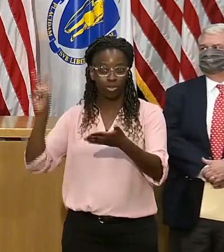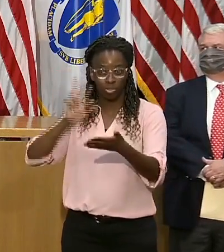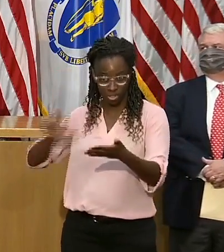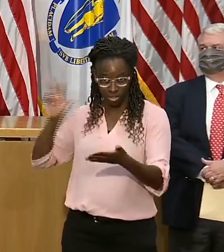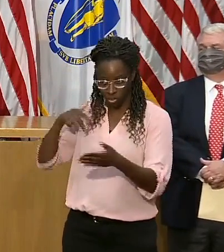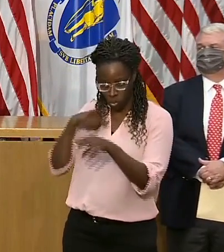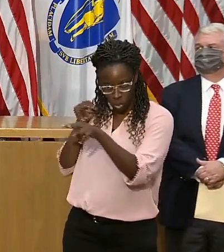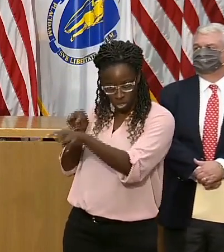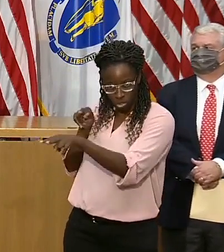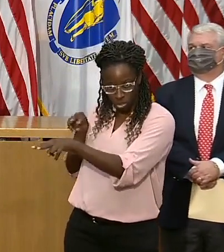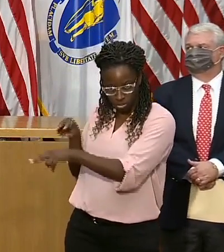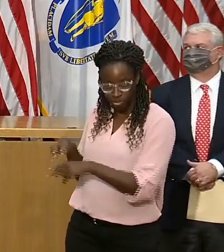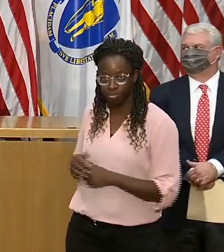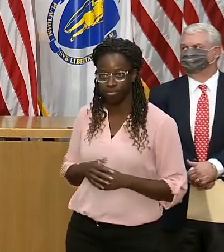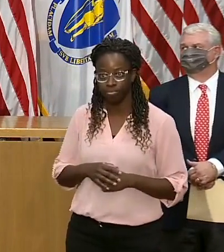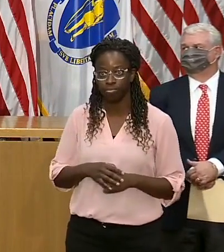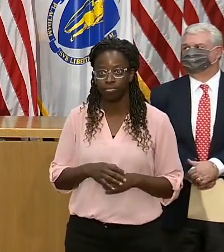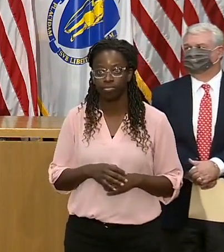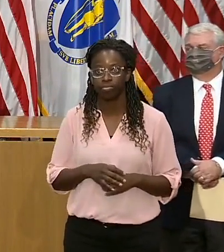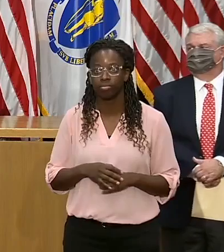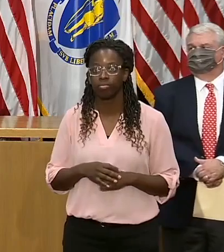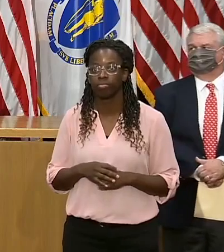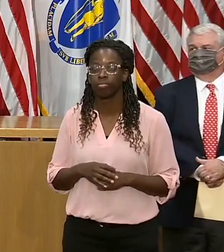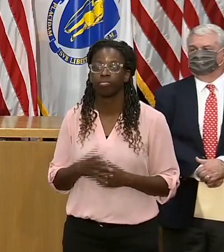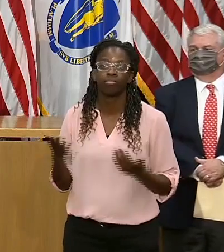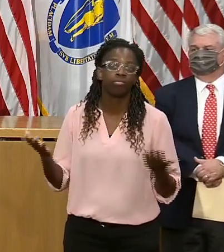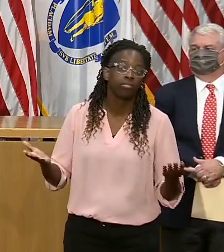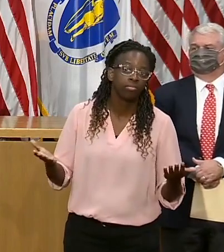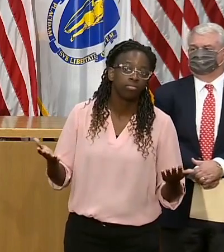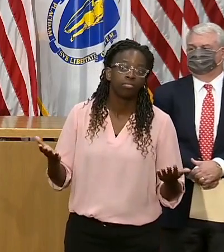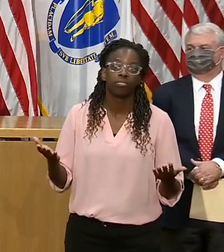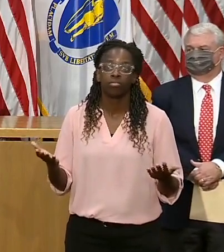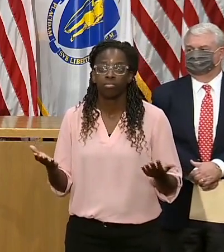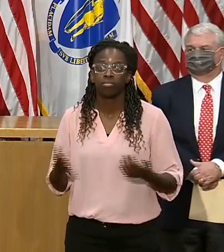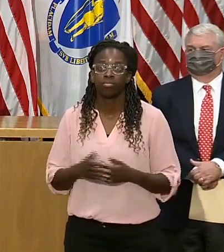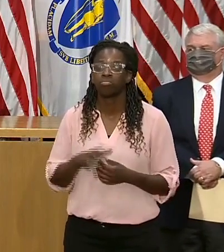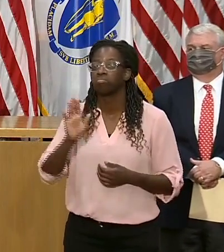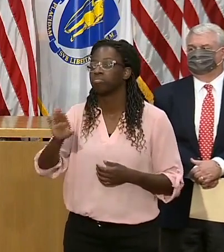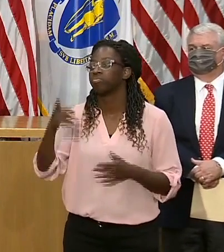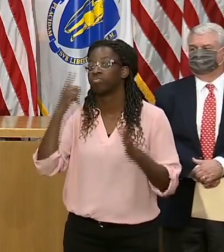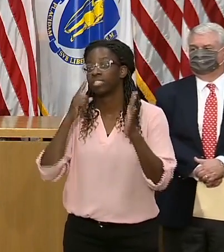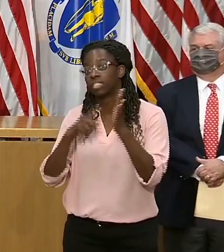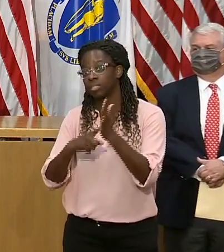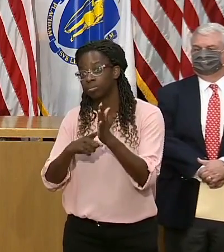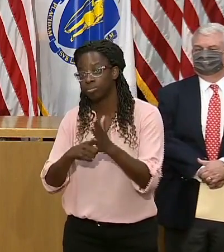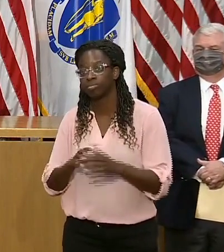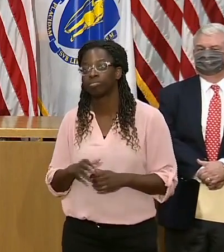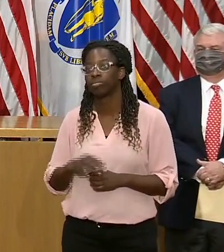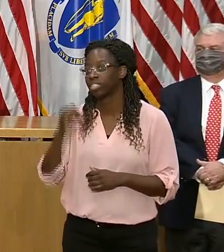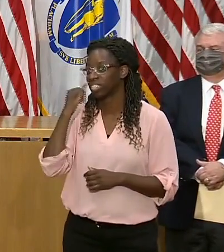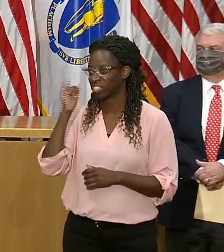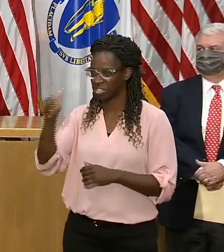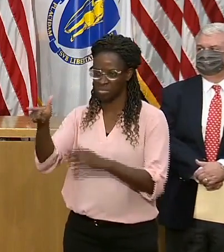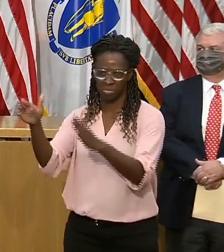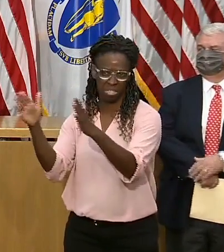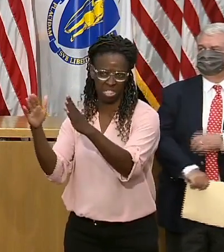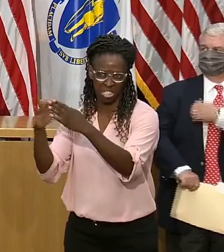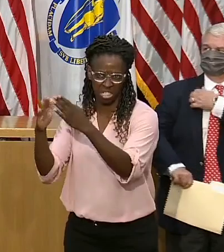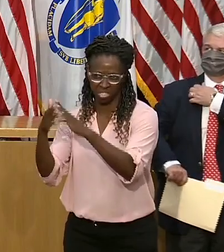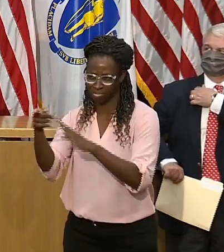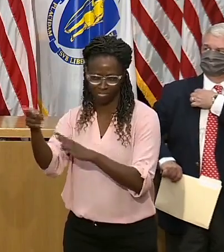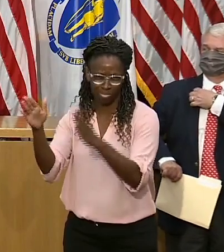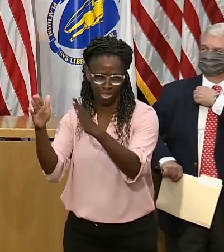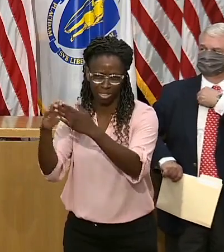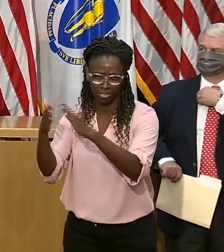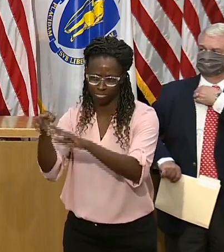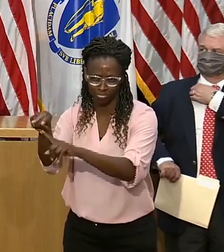really small community that popped because 2 families in your community created enough cases to move you into that category,